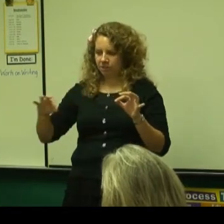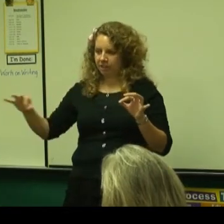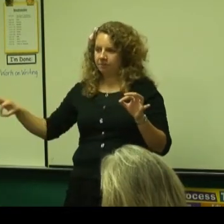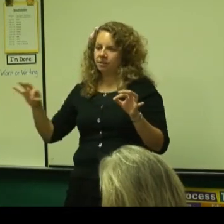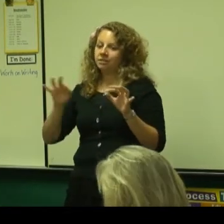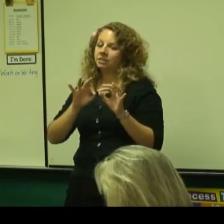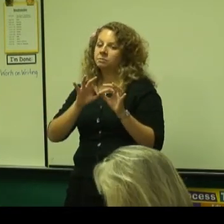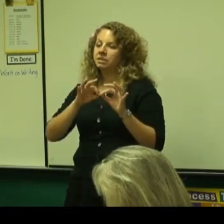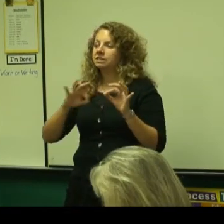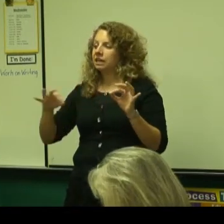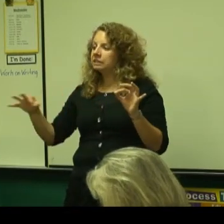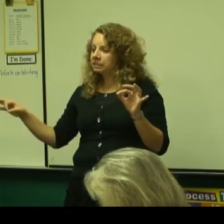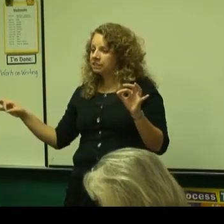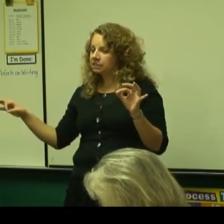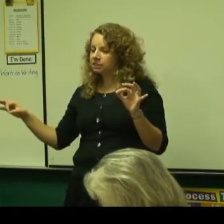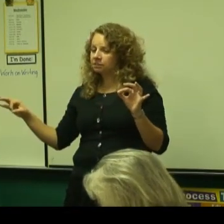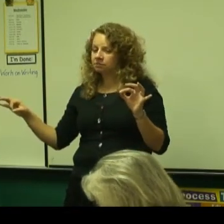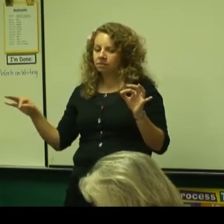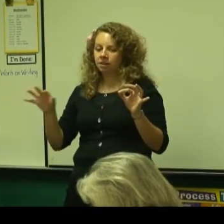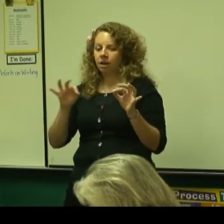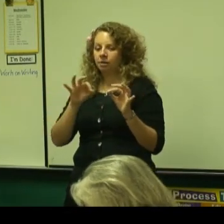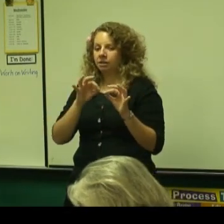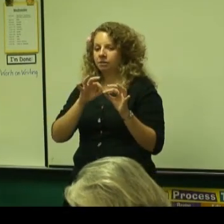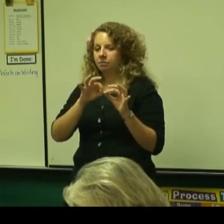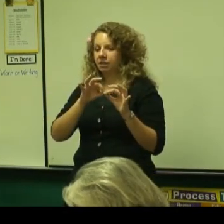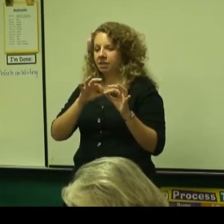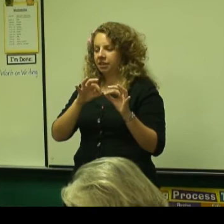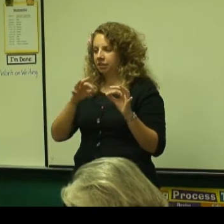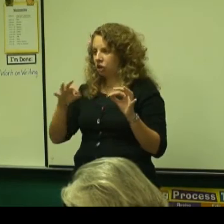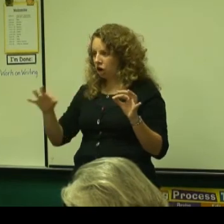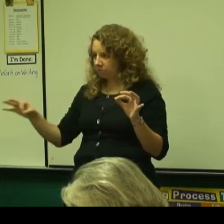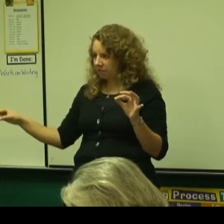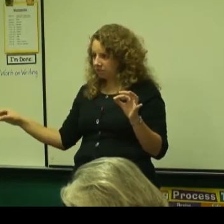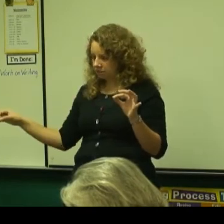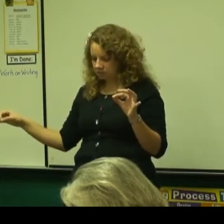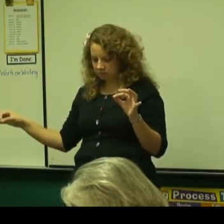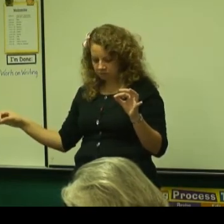here. This can be sentence, it can be comment.